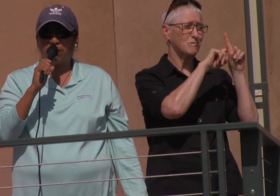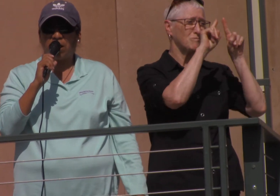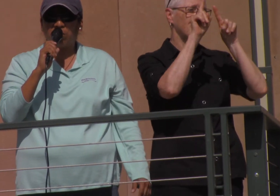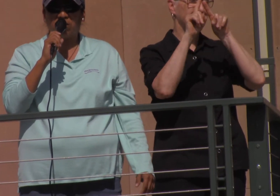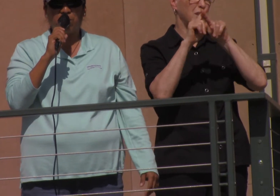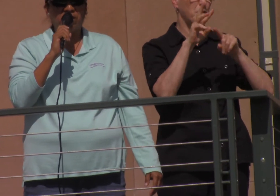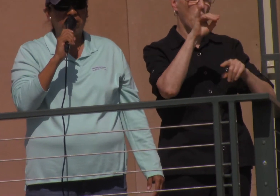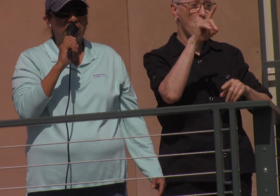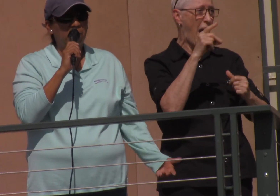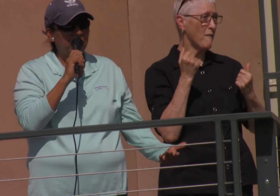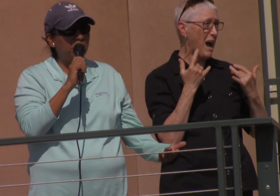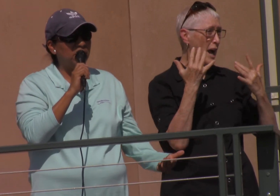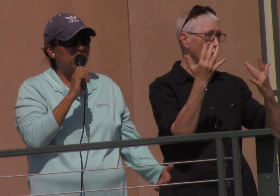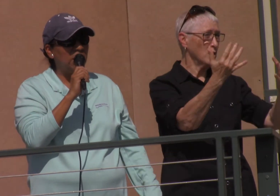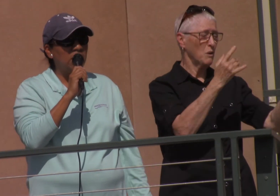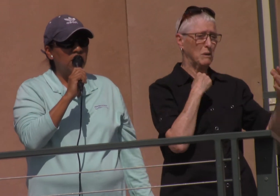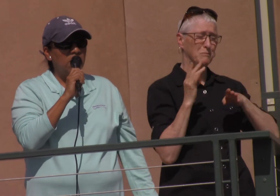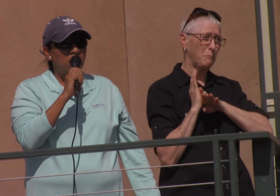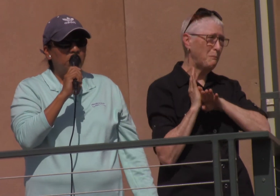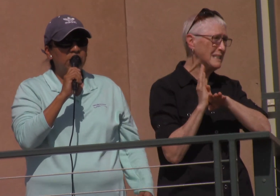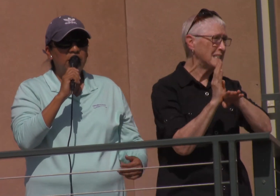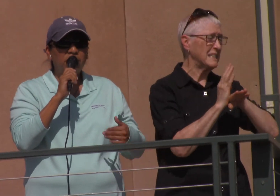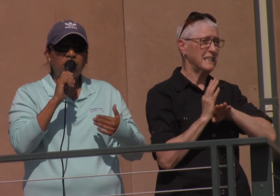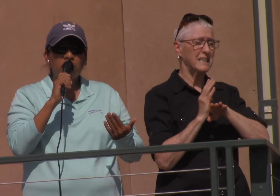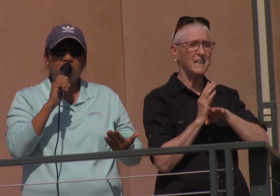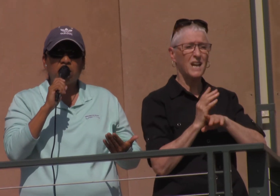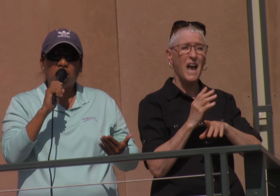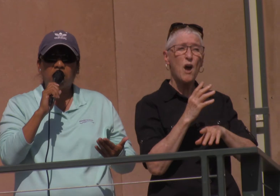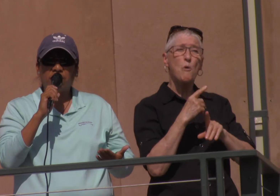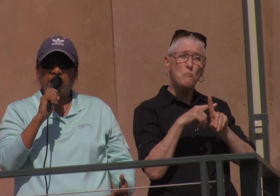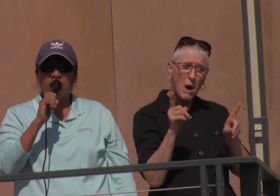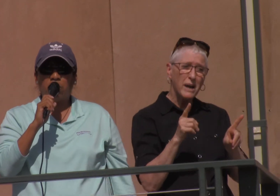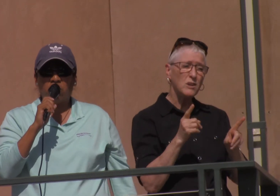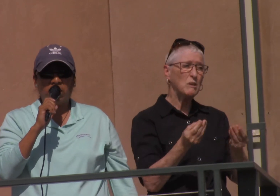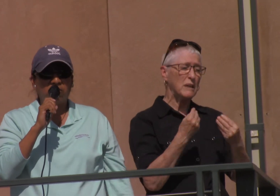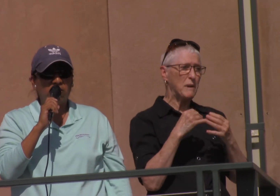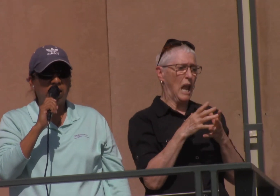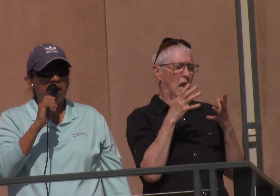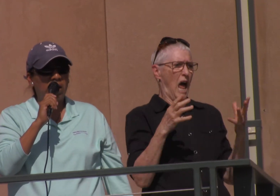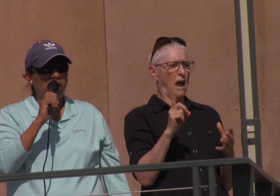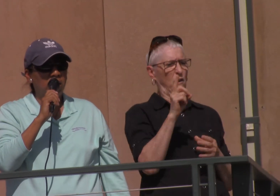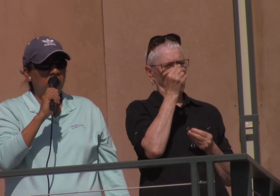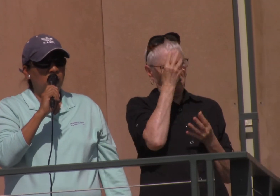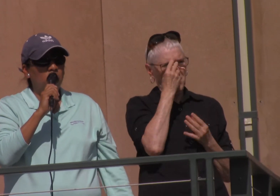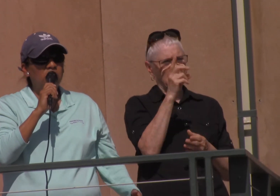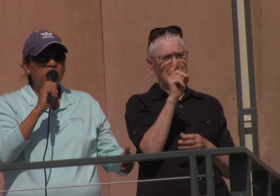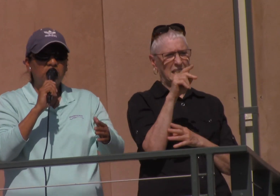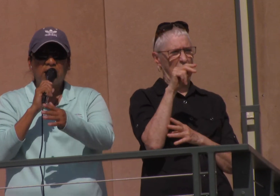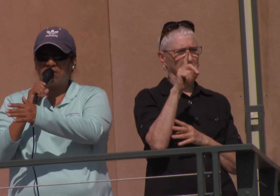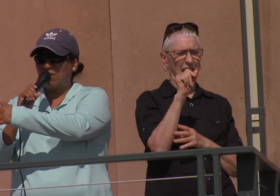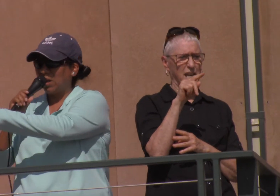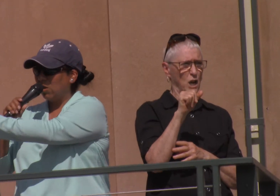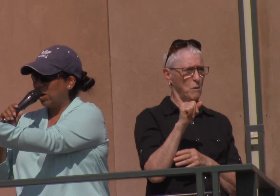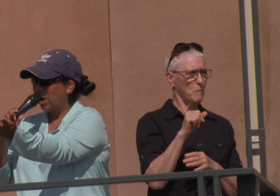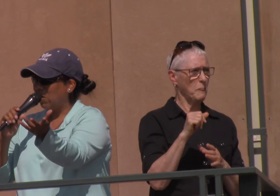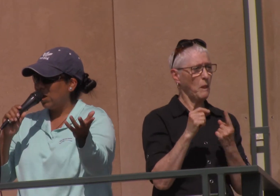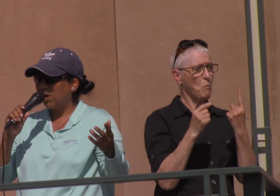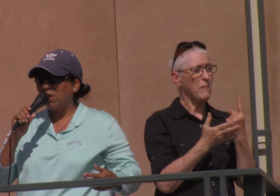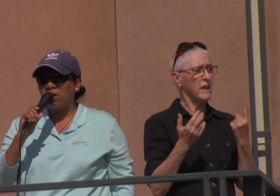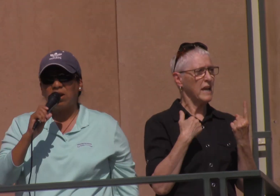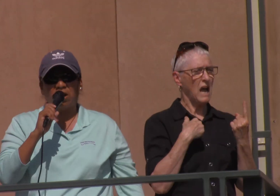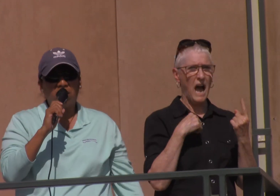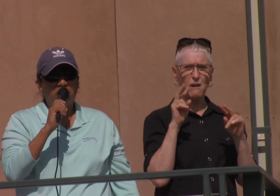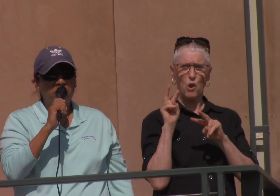wildfires have kept us busy, kept me busy, but they've given me a lot of data points. And one of the things as I look out